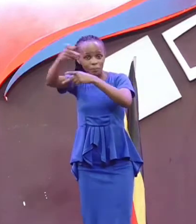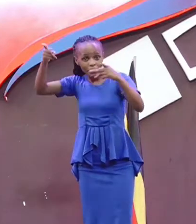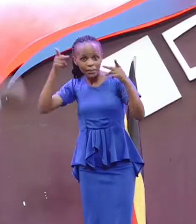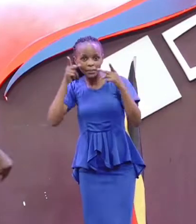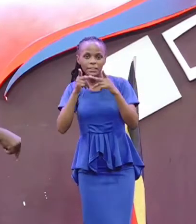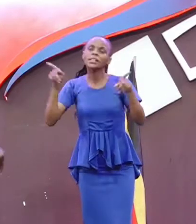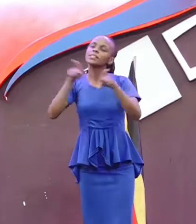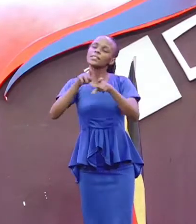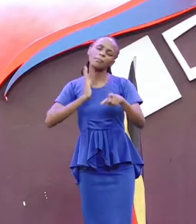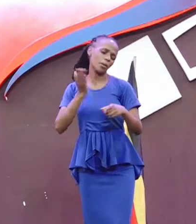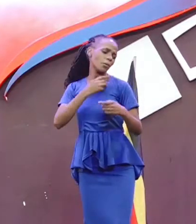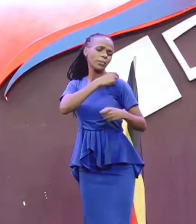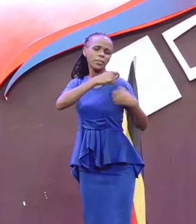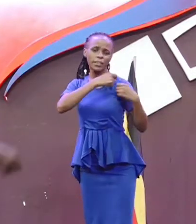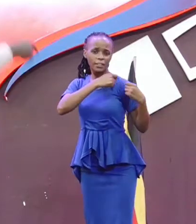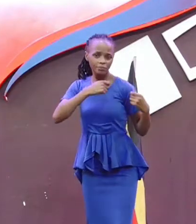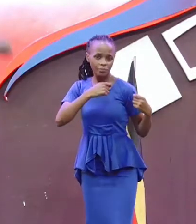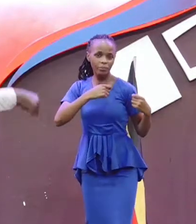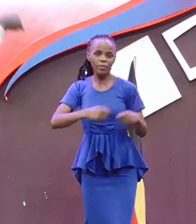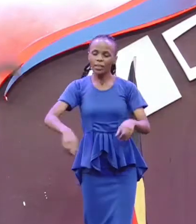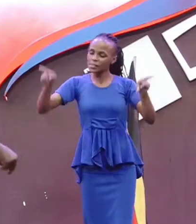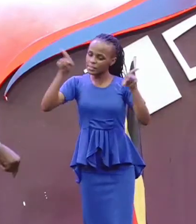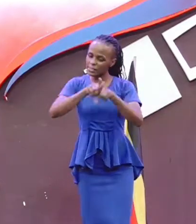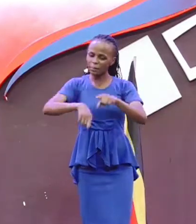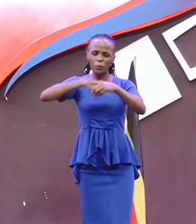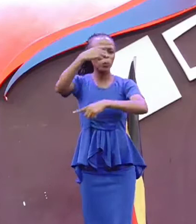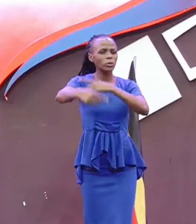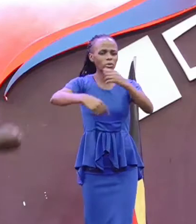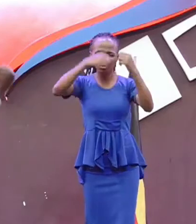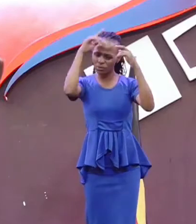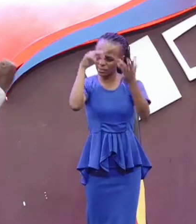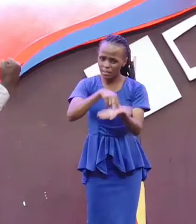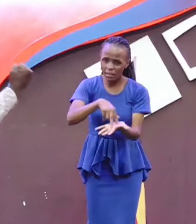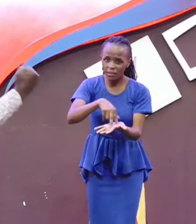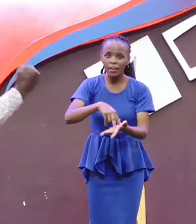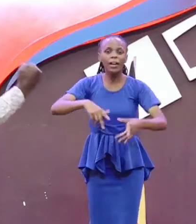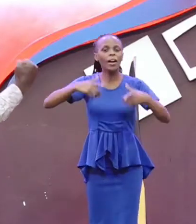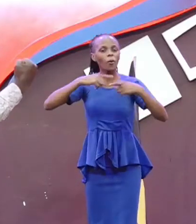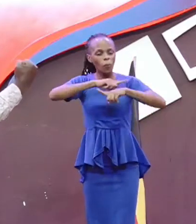from somewhere. That is our inheritance. And these things will stand. We